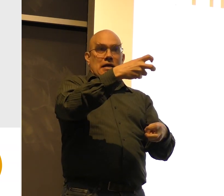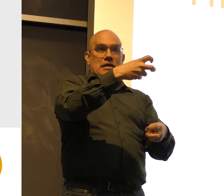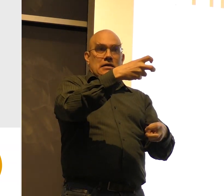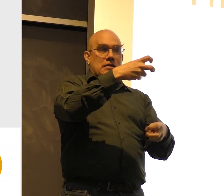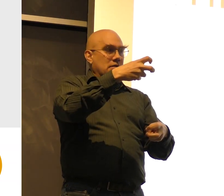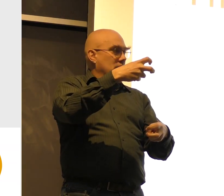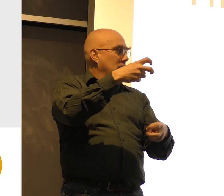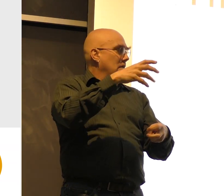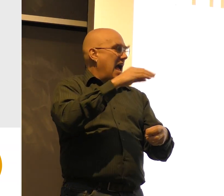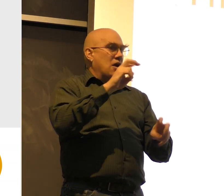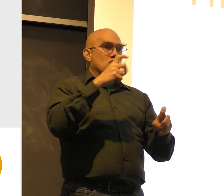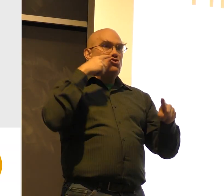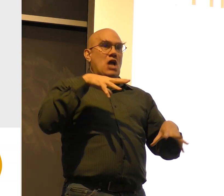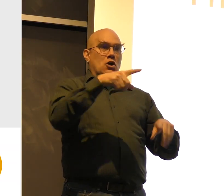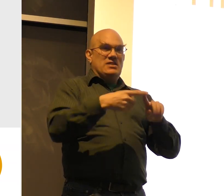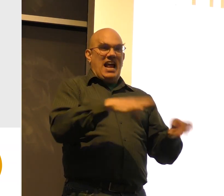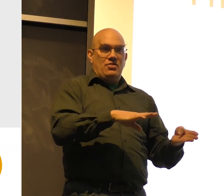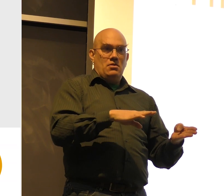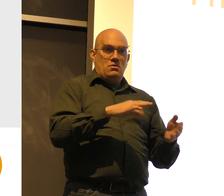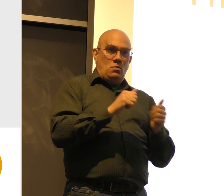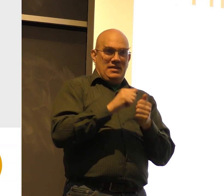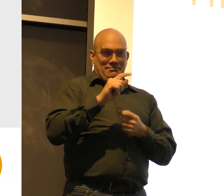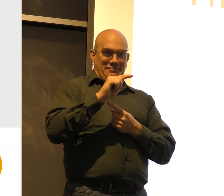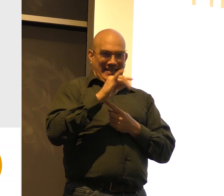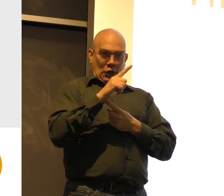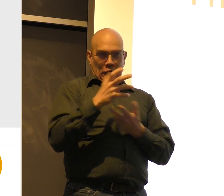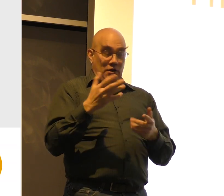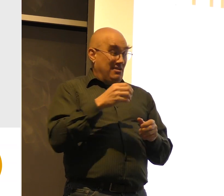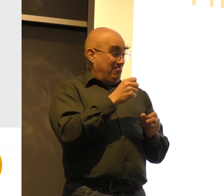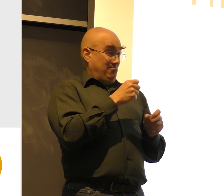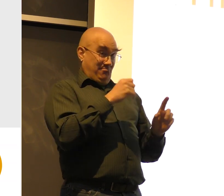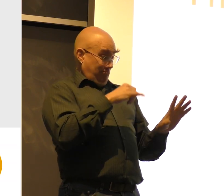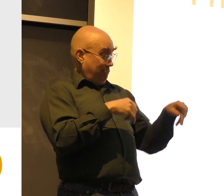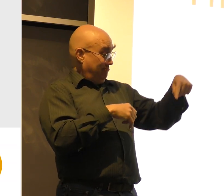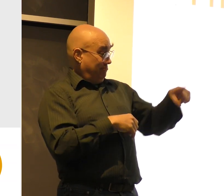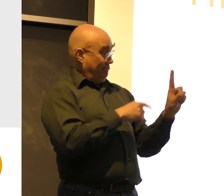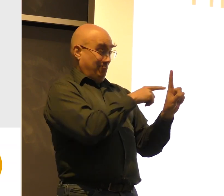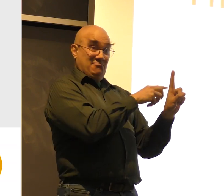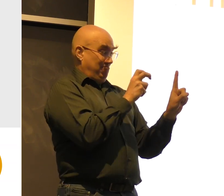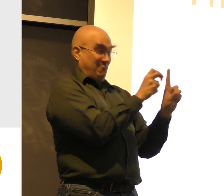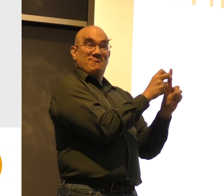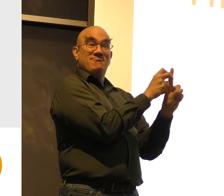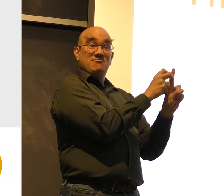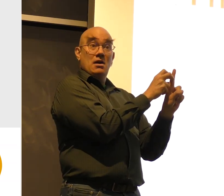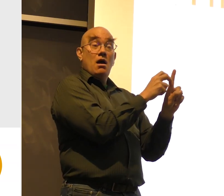themselves to your spine, and they would shock you to death. They would tingle you, I guess. They would tingle you to death. They would attach themselves